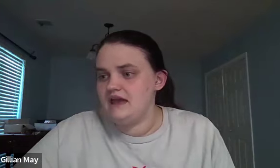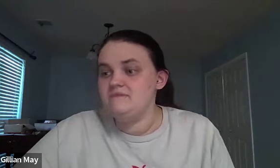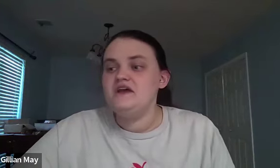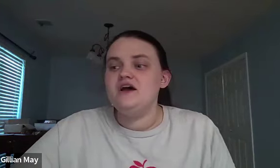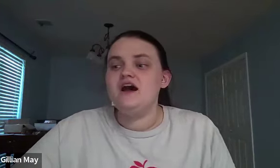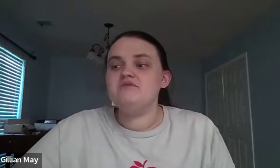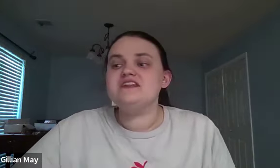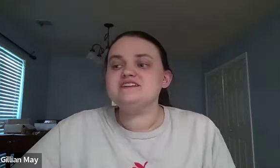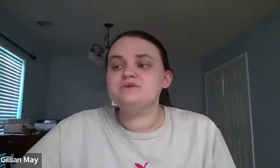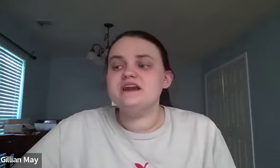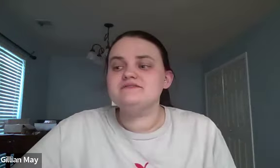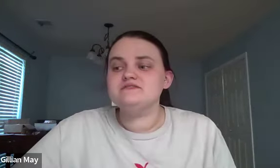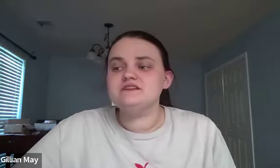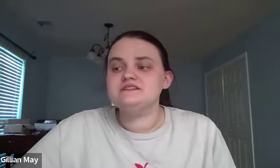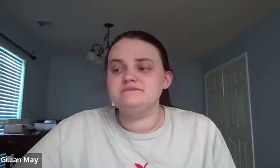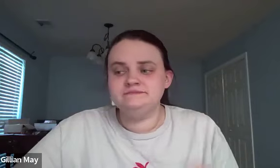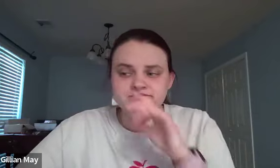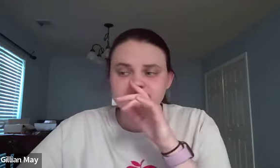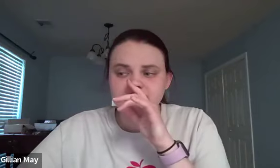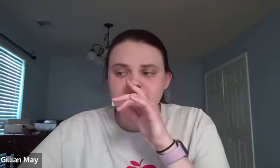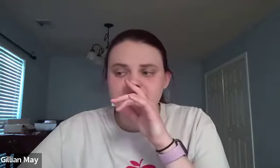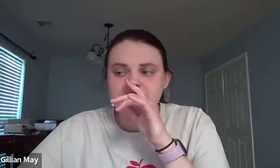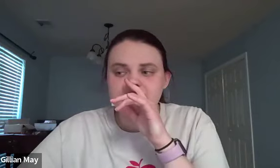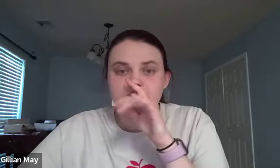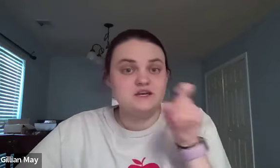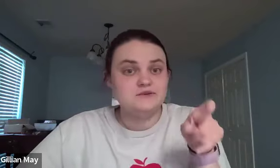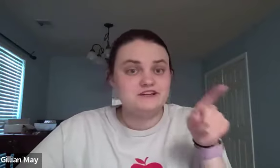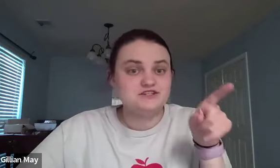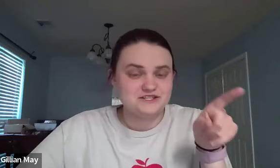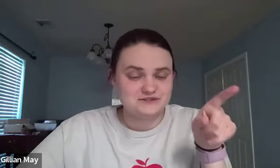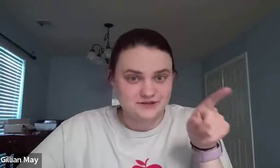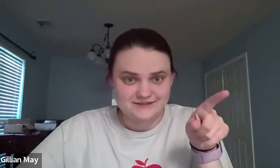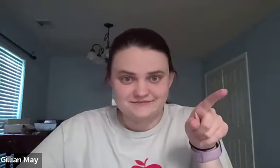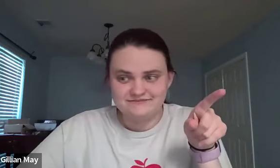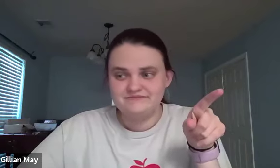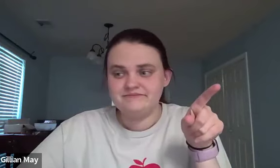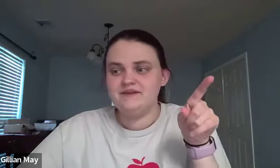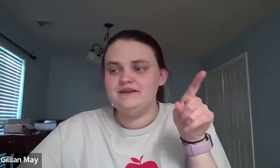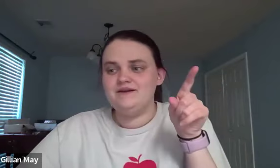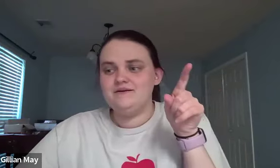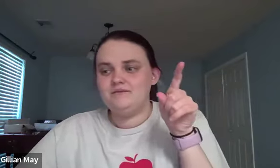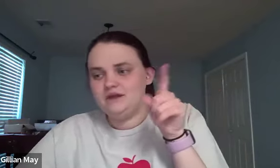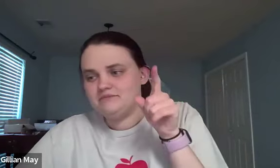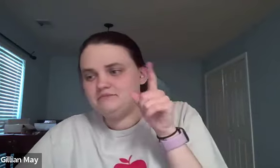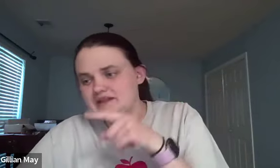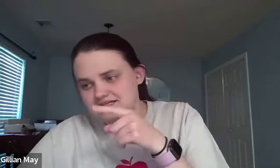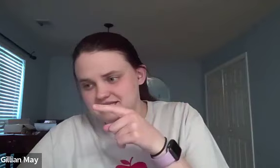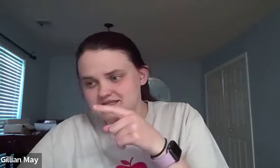okay. The next one after this is our WH question words with places